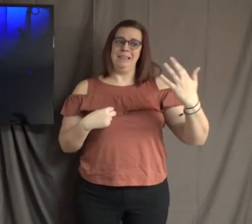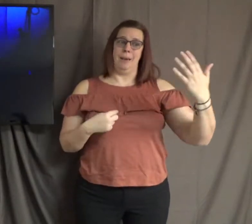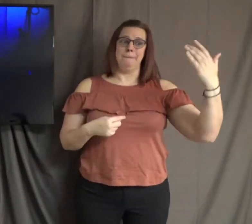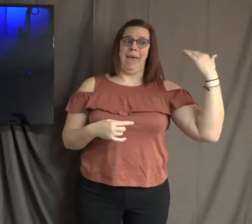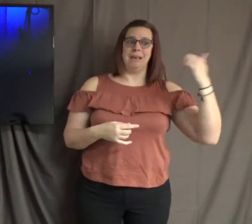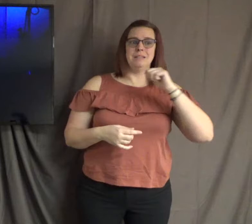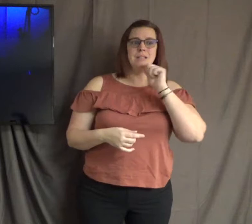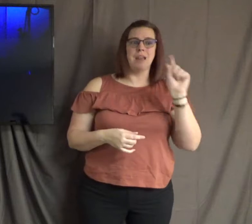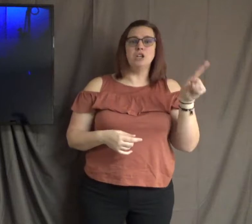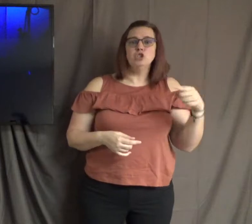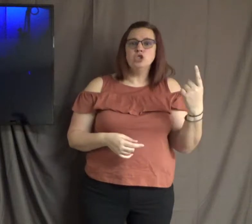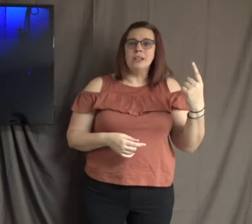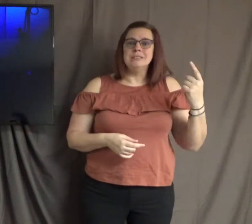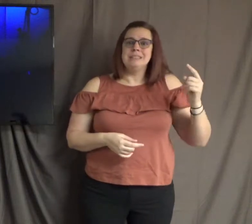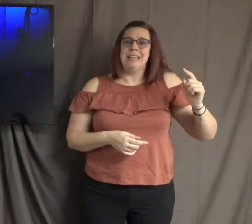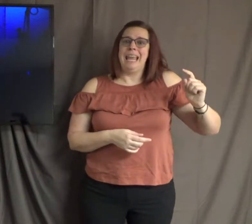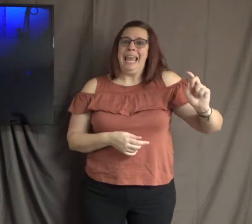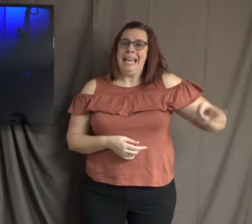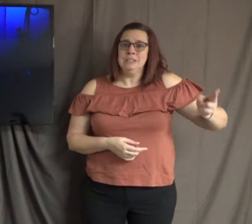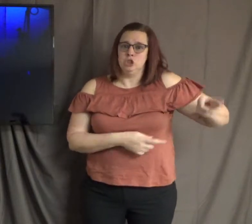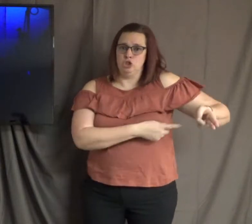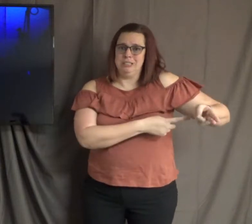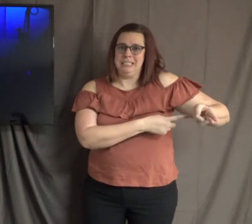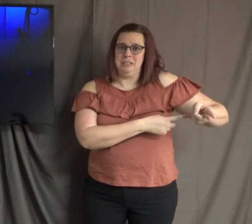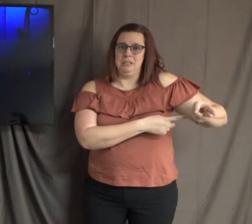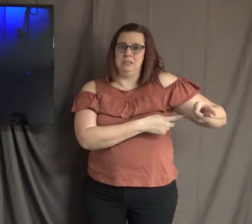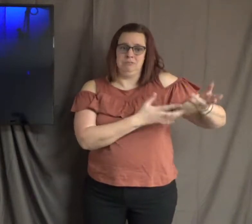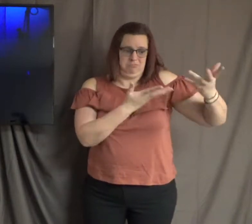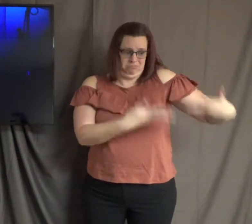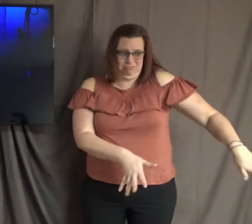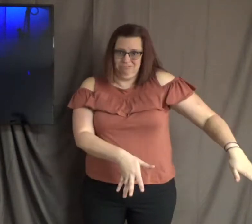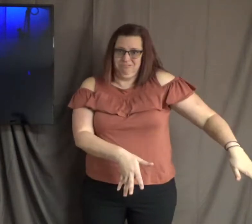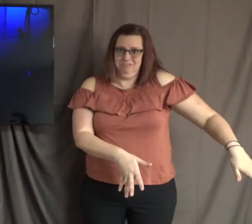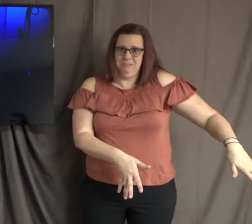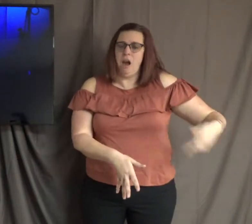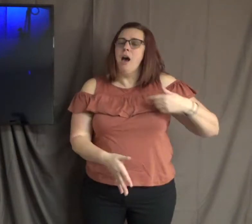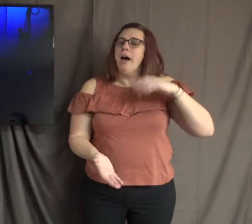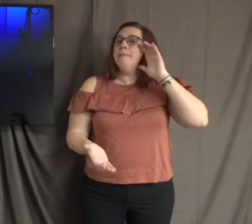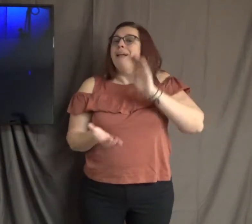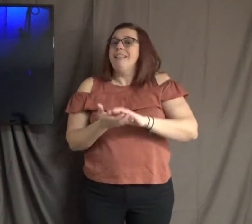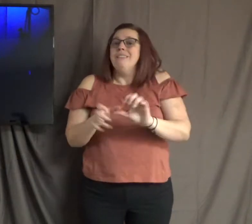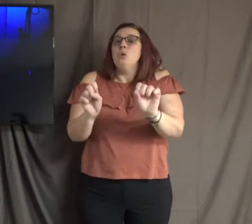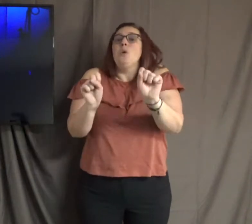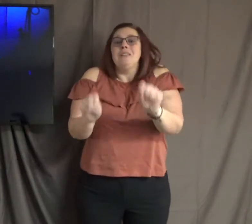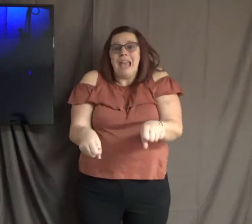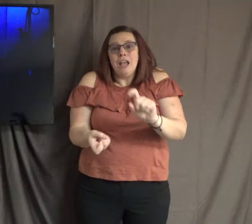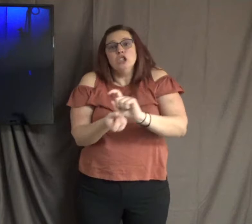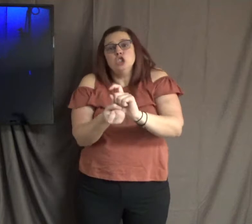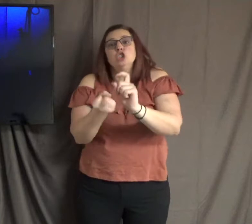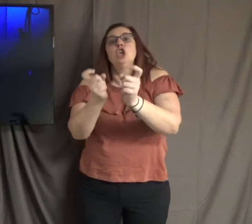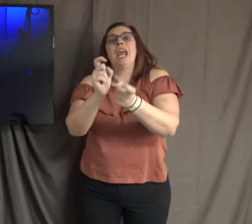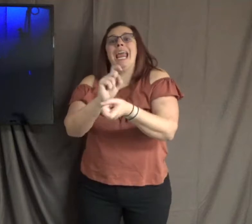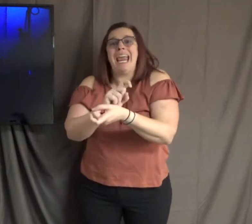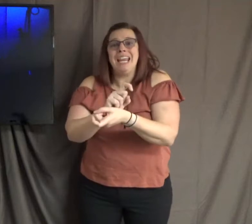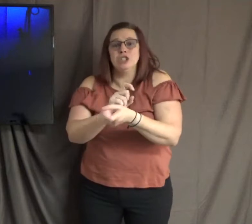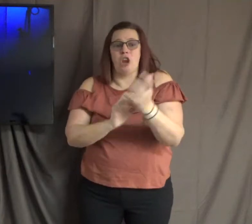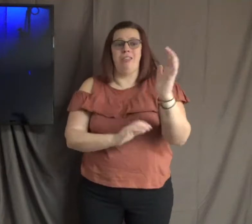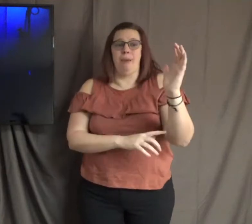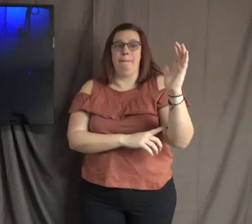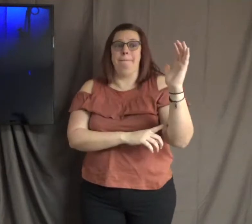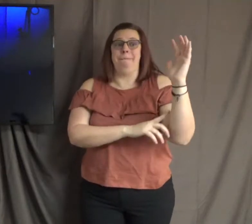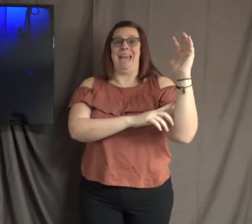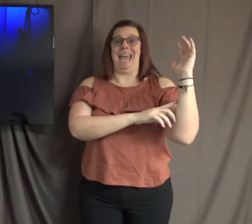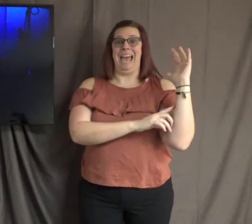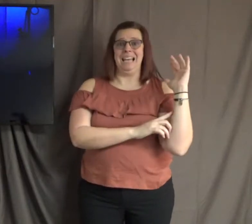history. I believe that we can change our past. The past is something intimate